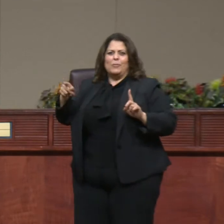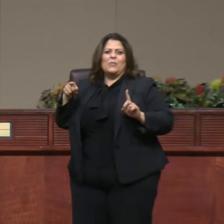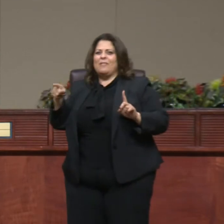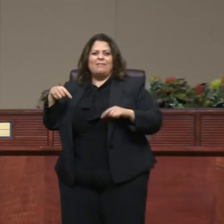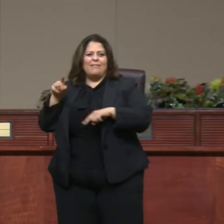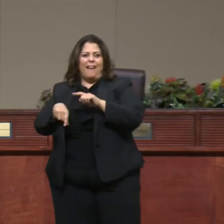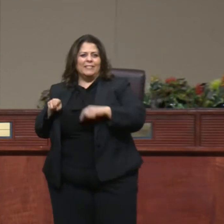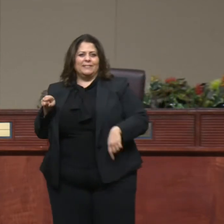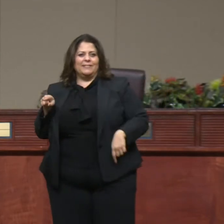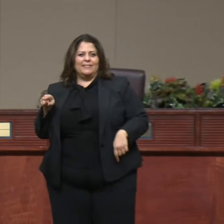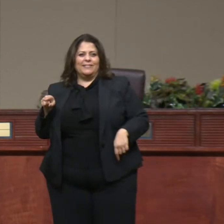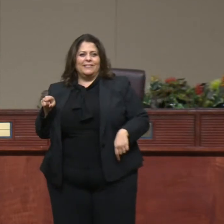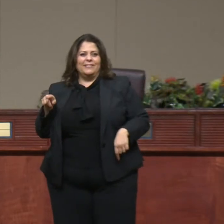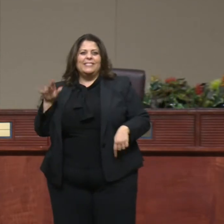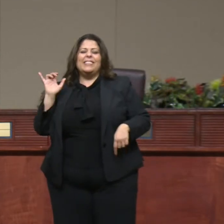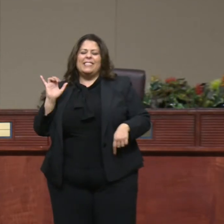outbreaks,